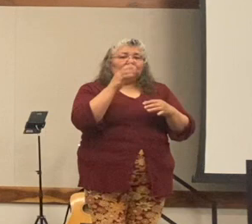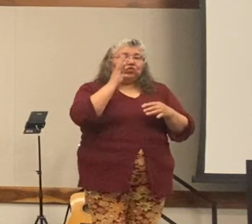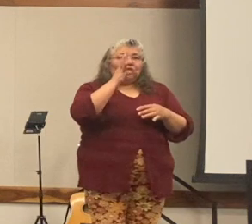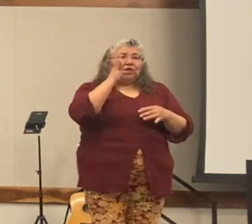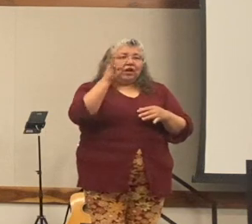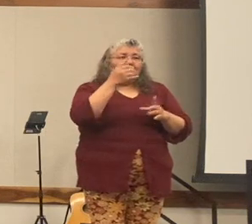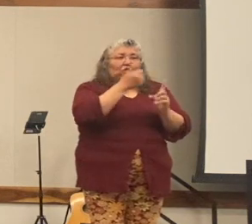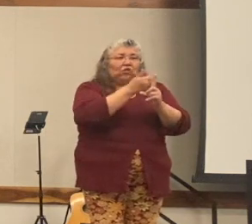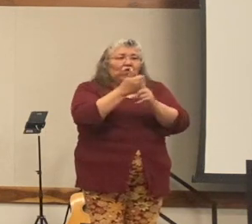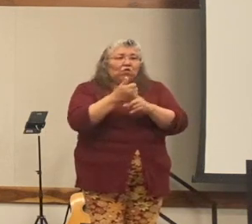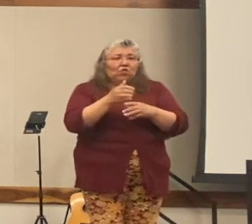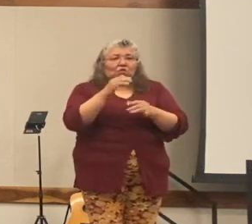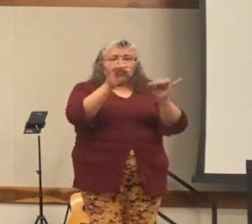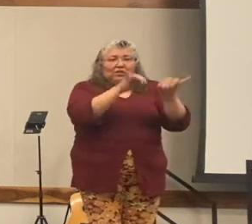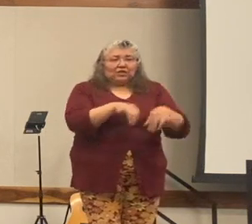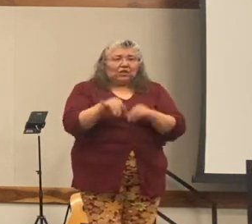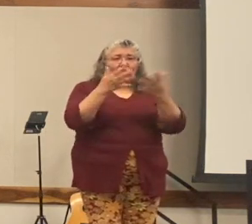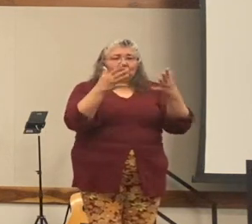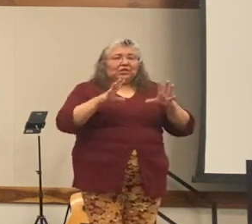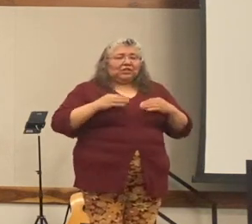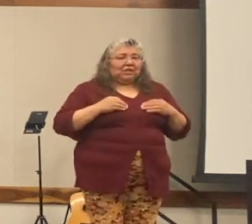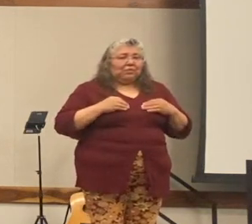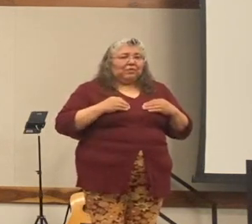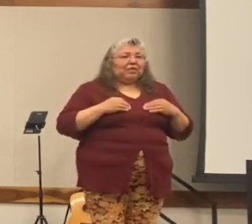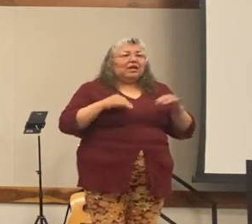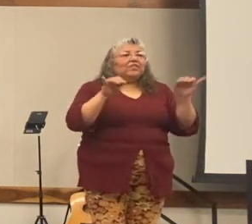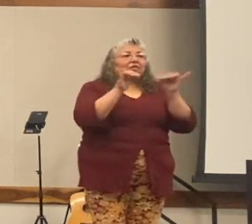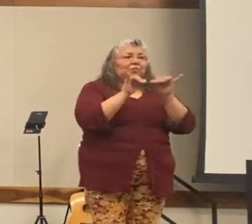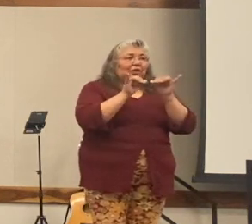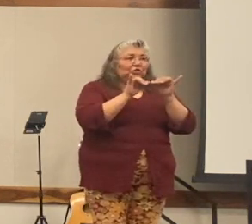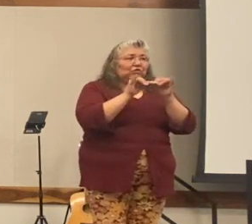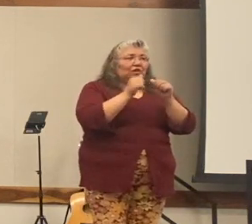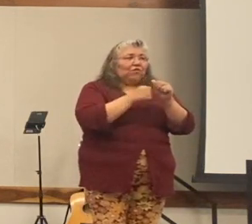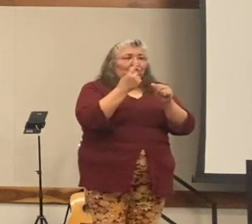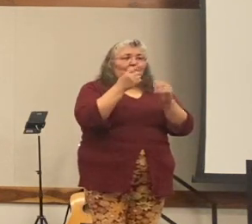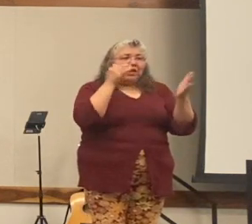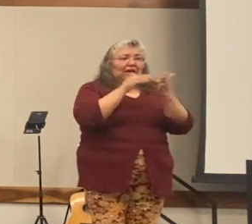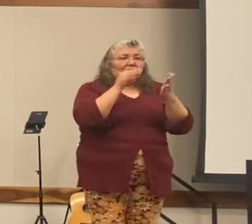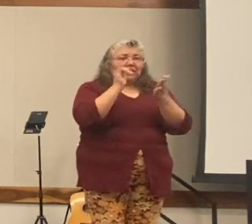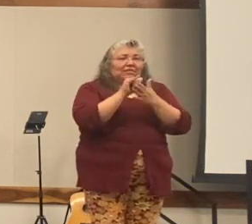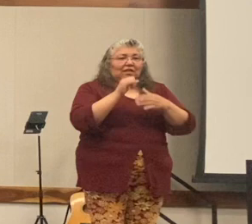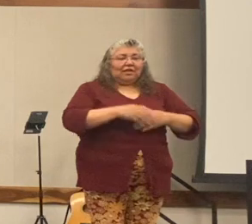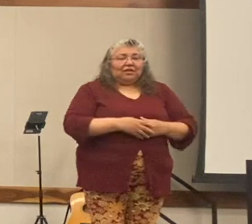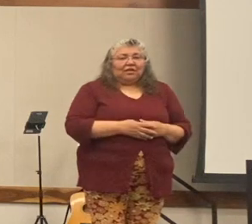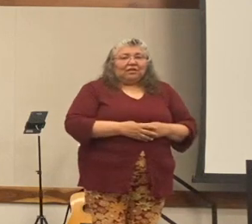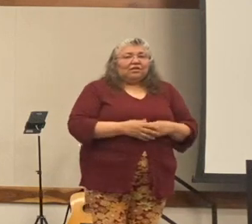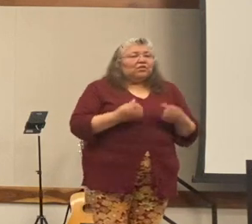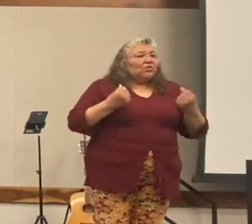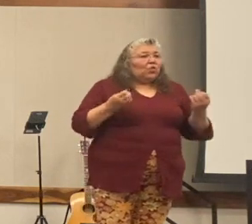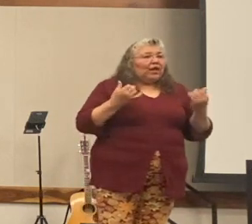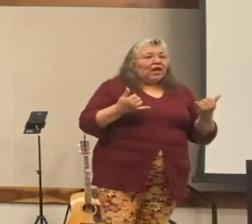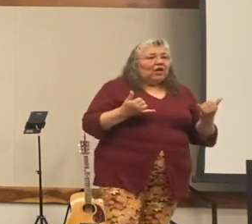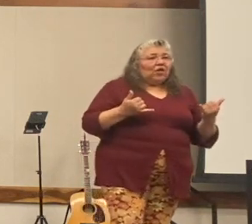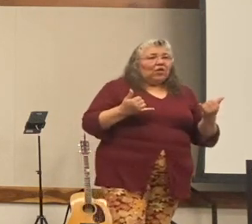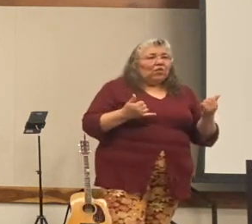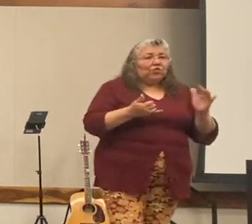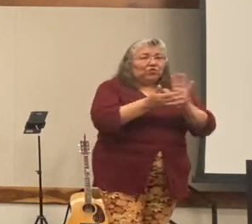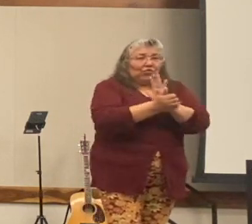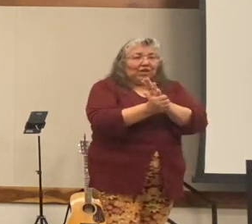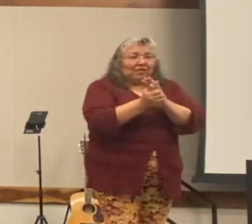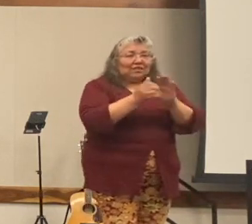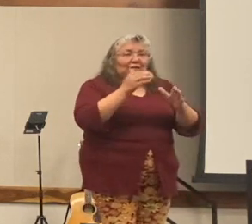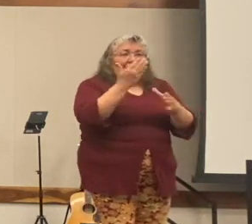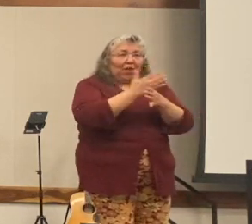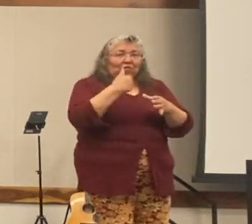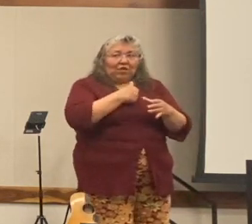own standard of what is acceptable and then measure everyone against it. So the traits that bother